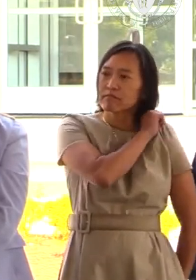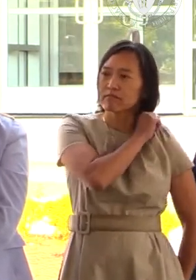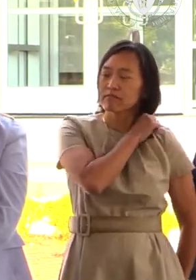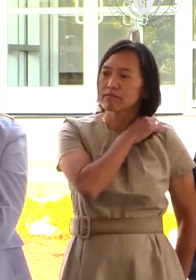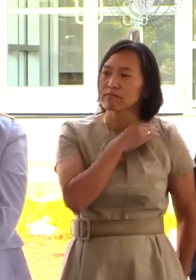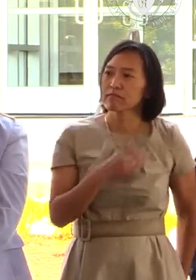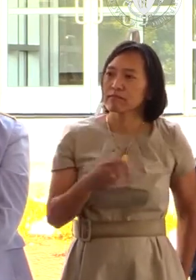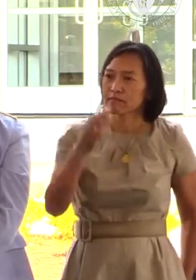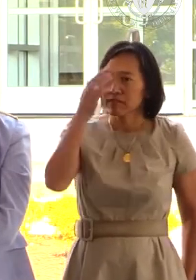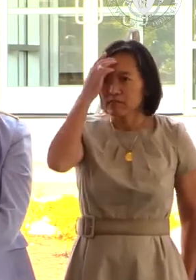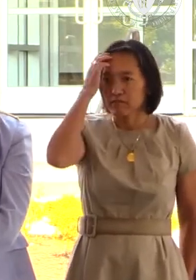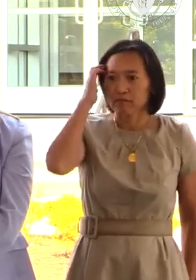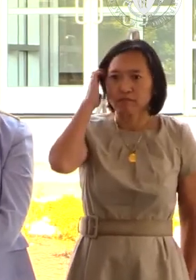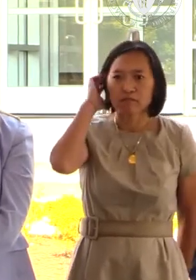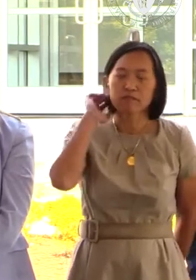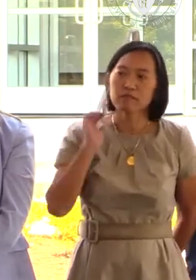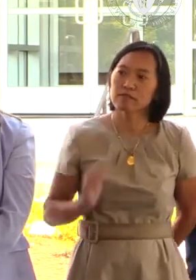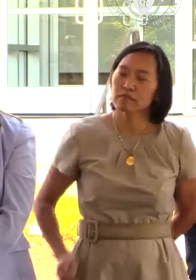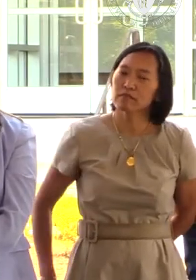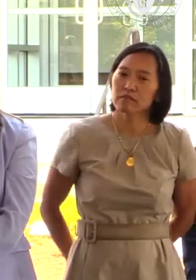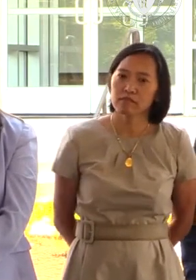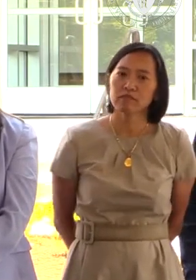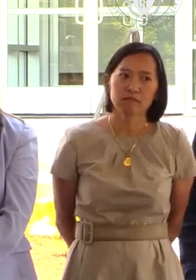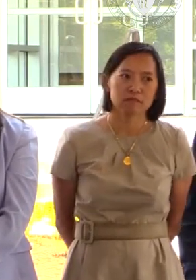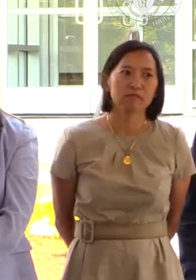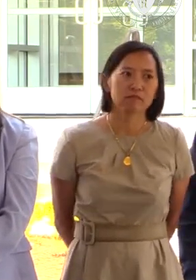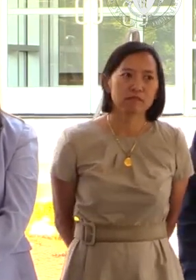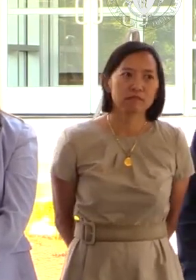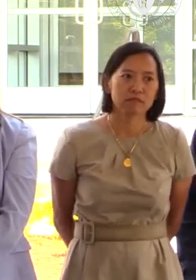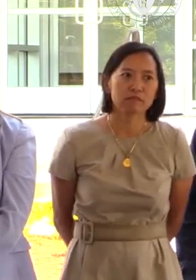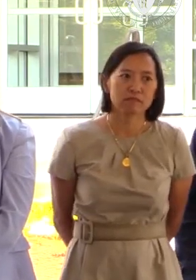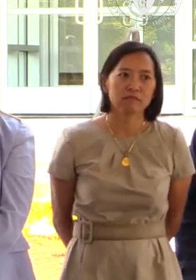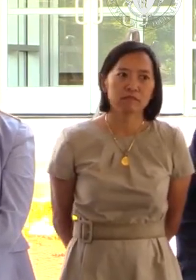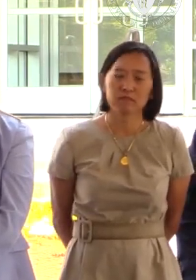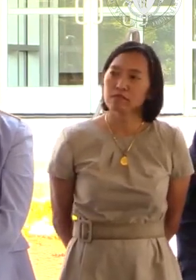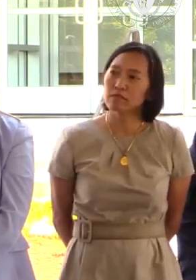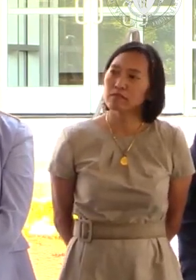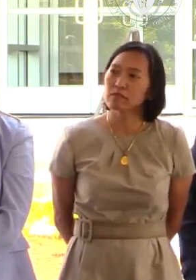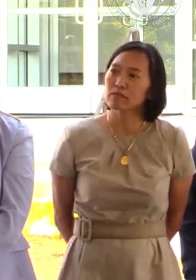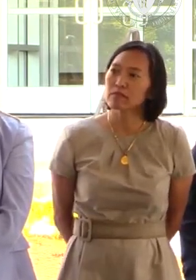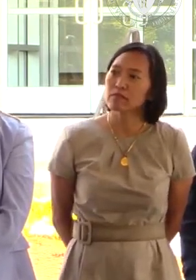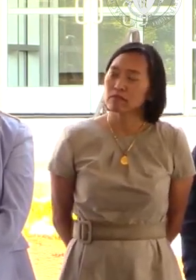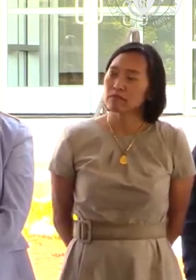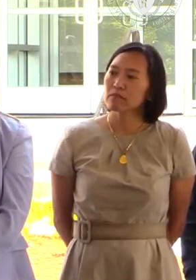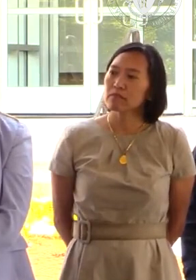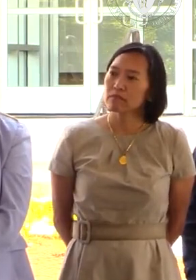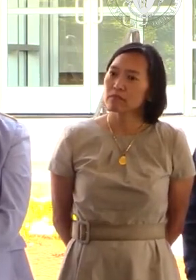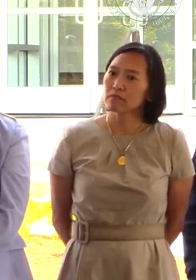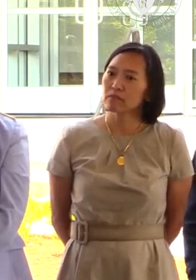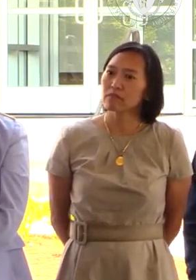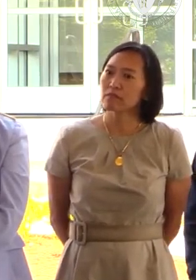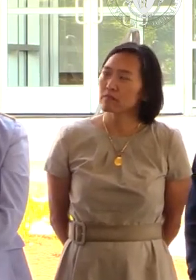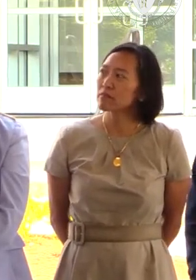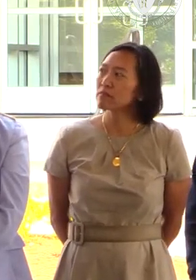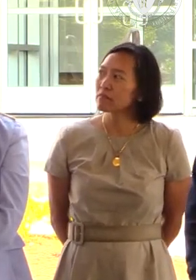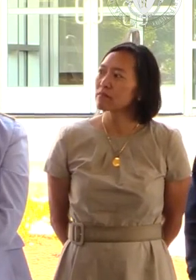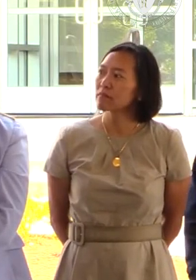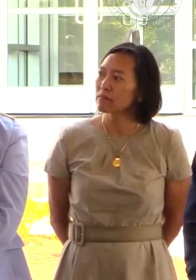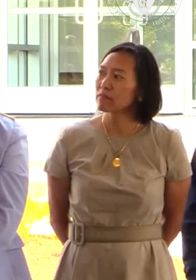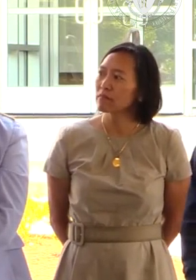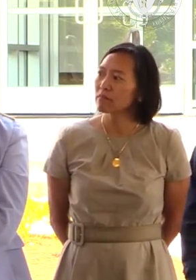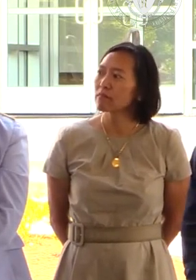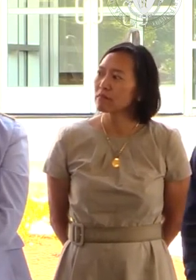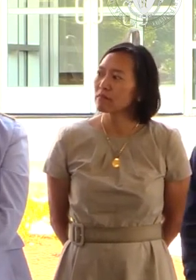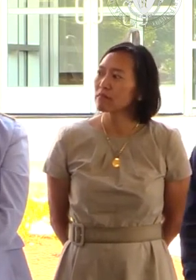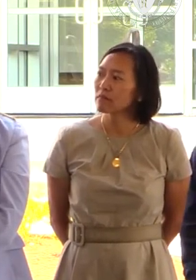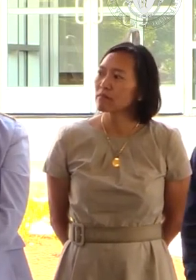International Bioconvention will be right here in Boston, in Massachusetts. Life science industry leaders are going to come from all around the world,